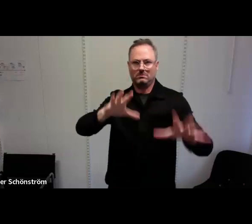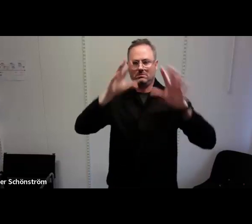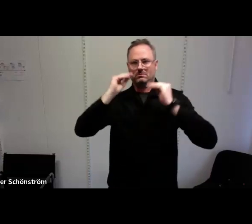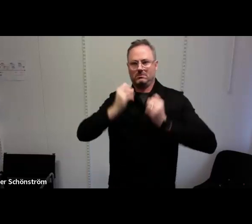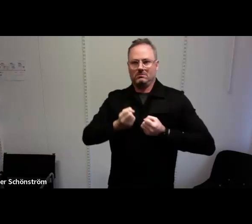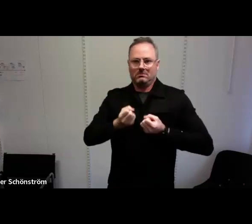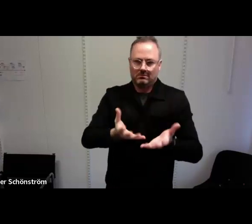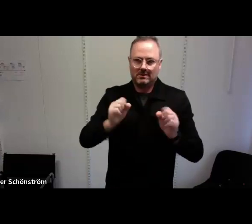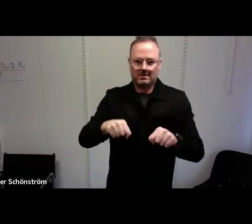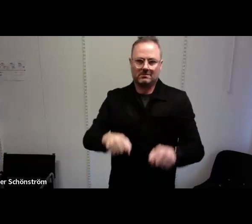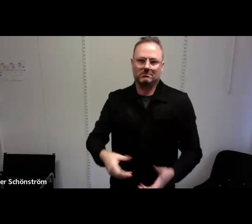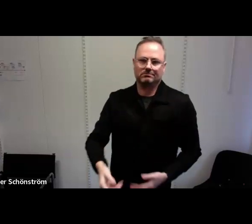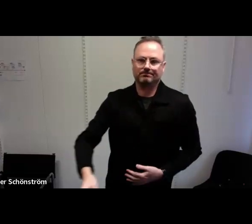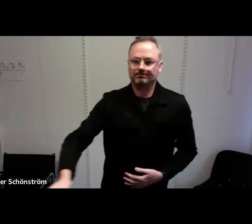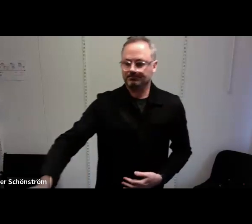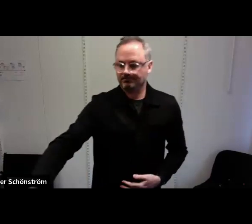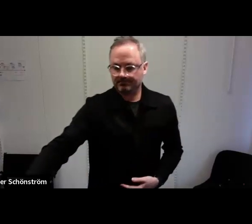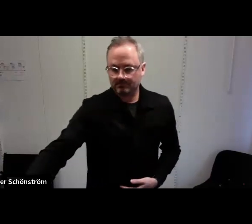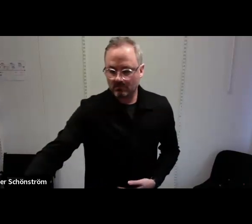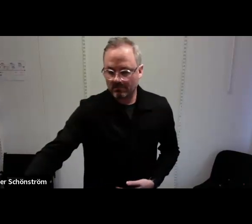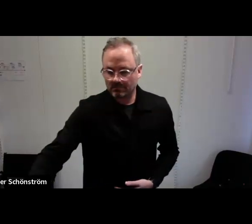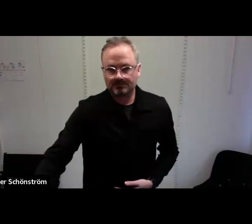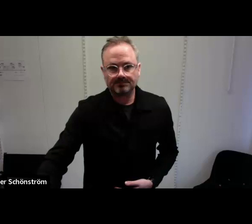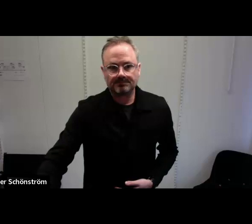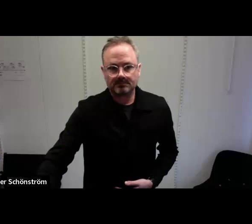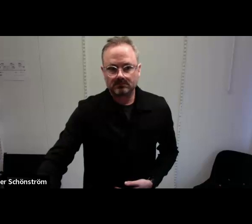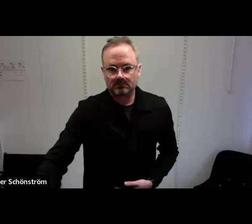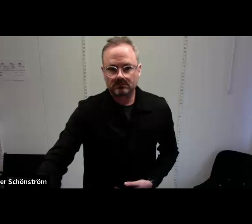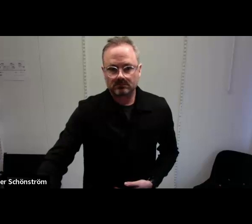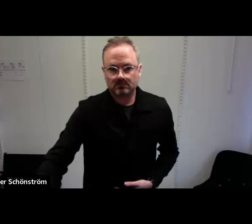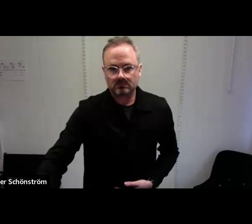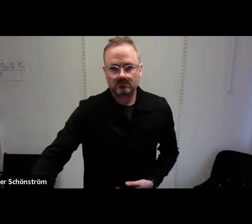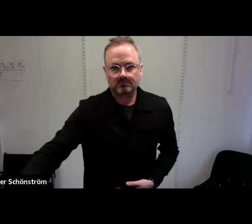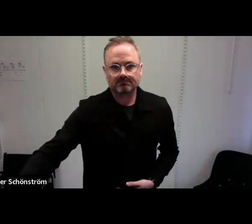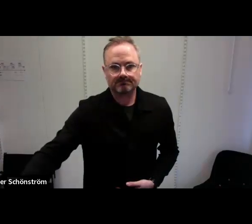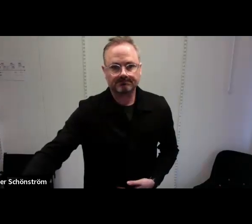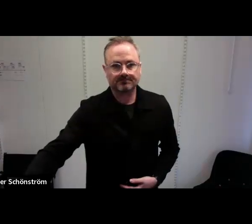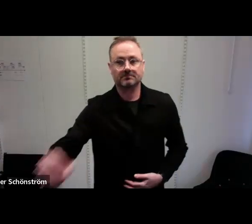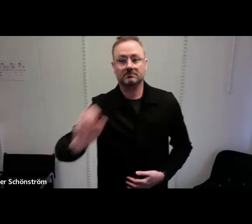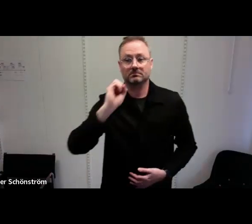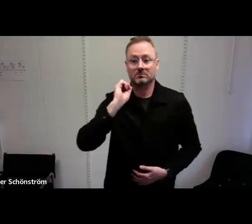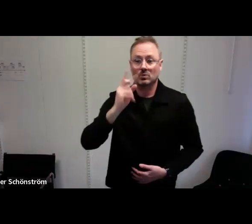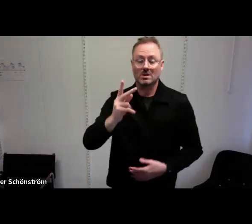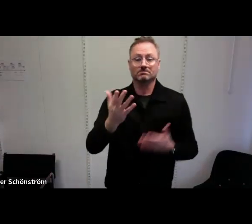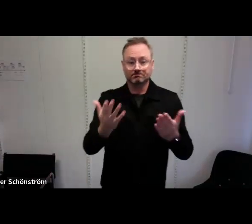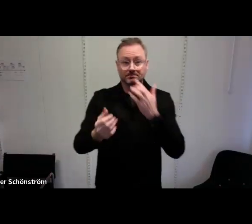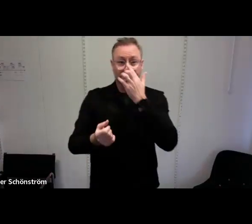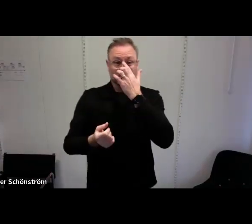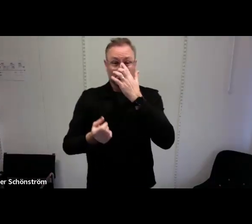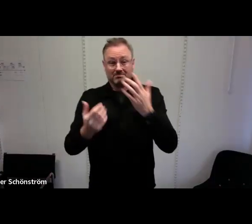remember. You have to have some familiarity with the language in order to be able to reproduce that particular sentence.